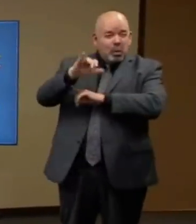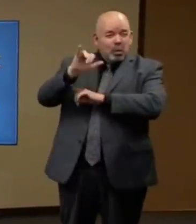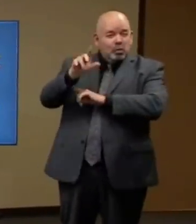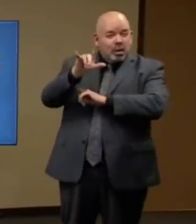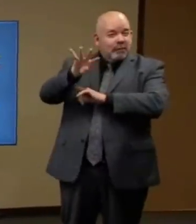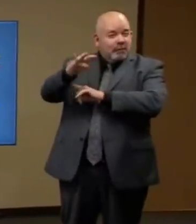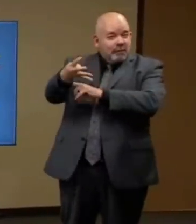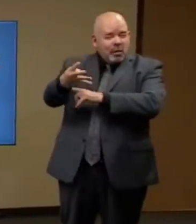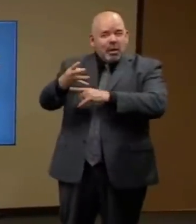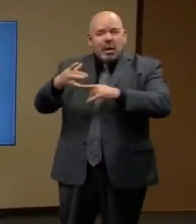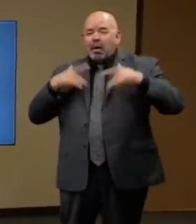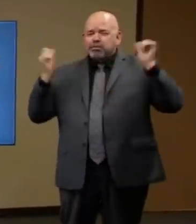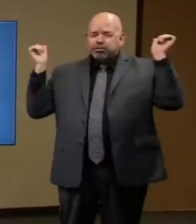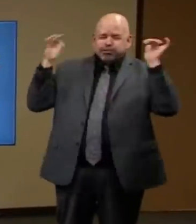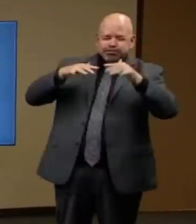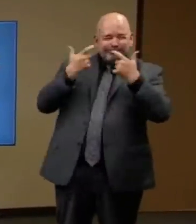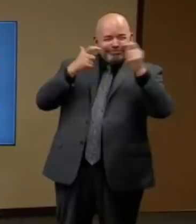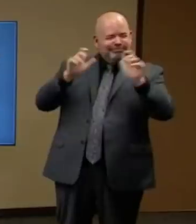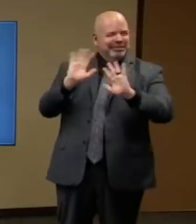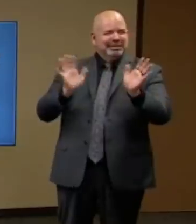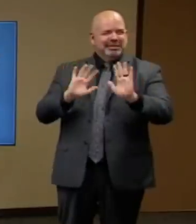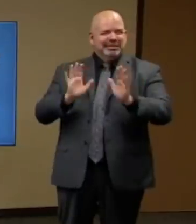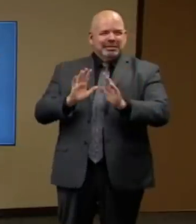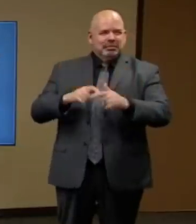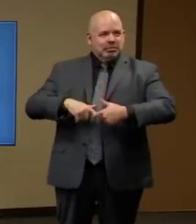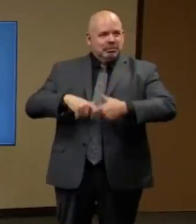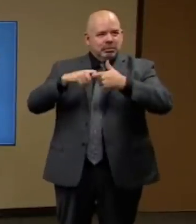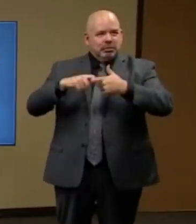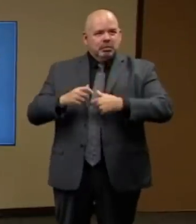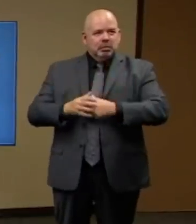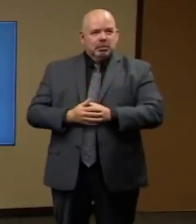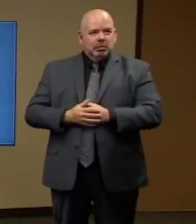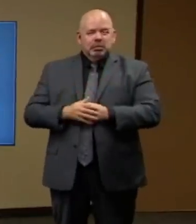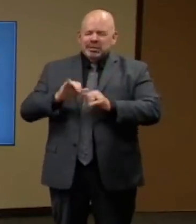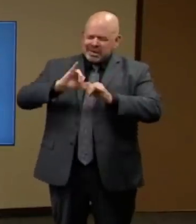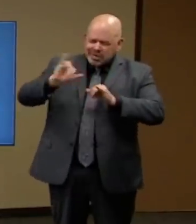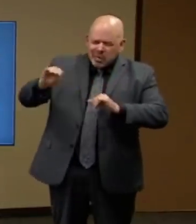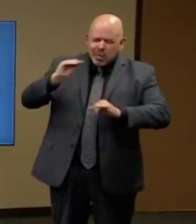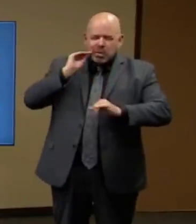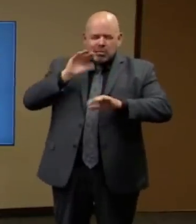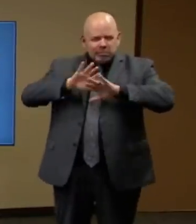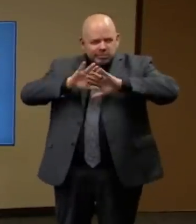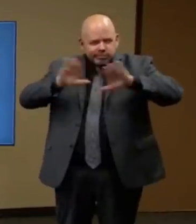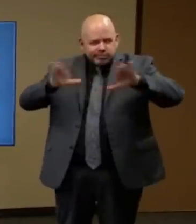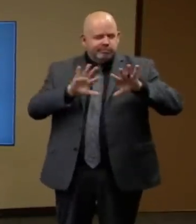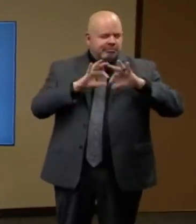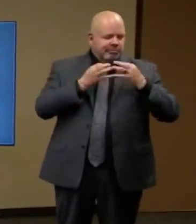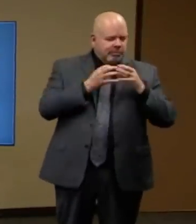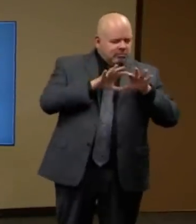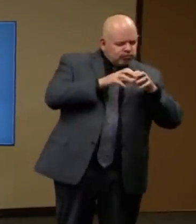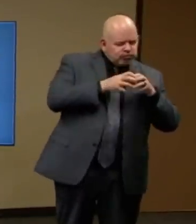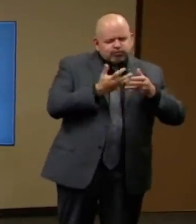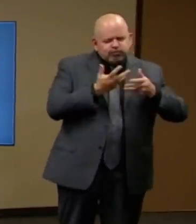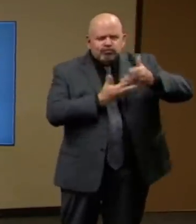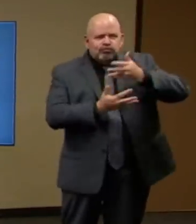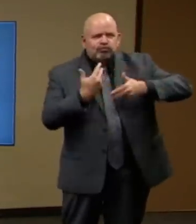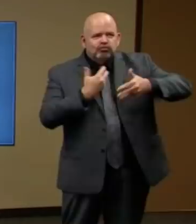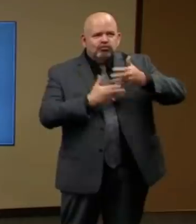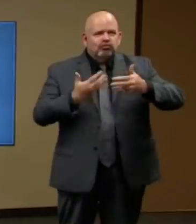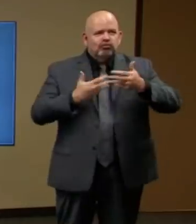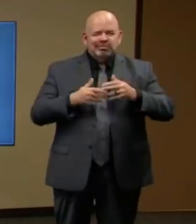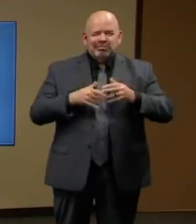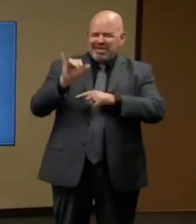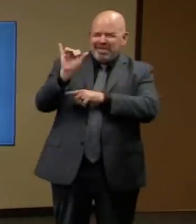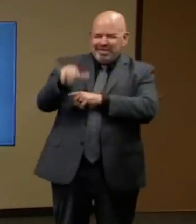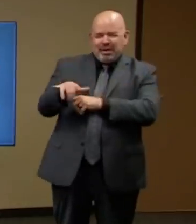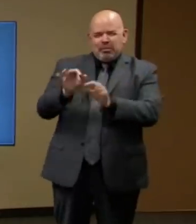to always distance at 6 feet, and to importantly to wear that mask. Let's talk a little bit before I turn over to Phil about our testing